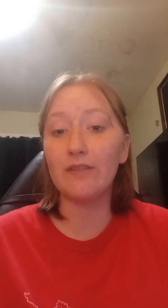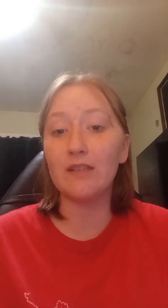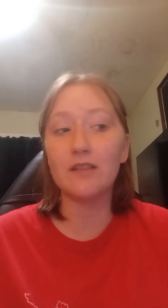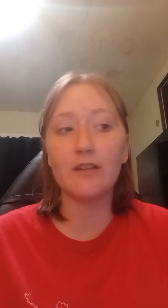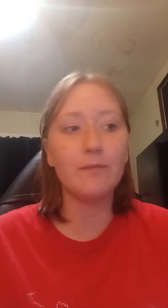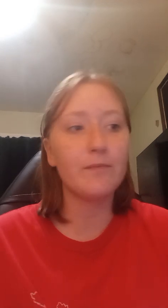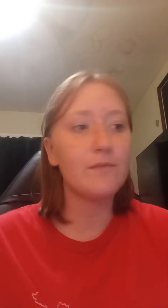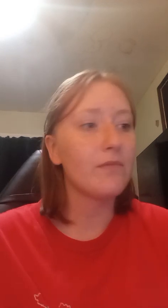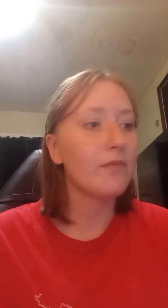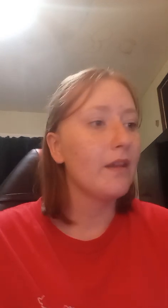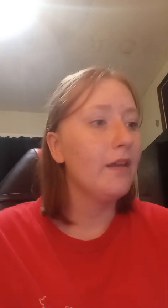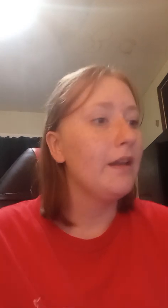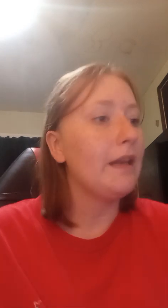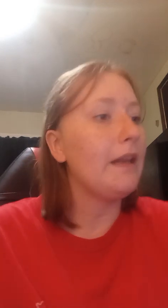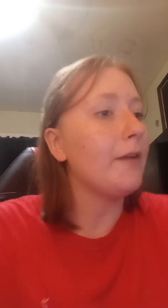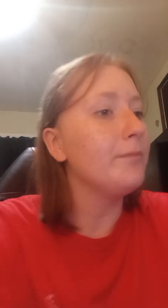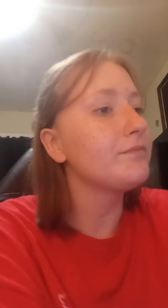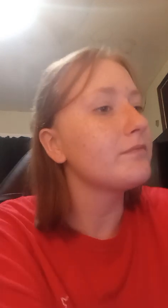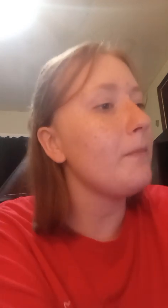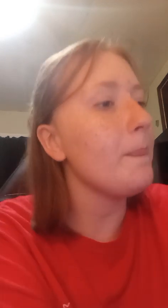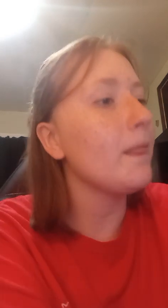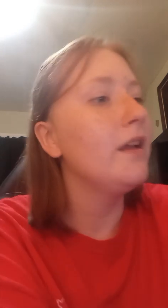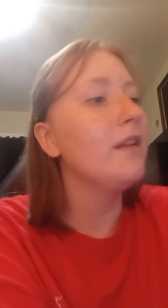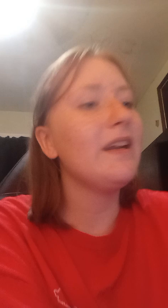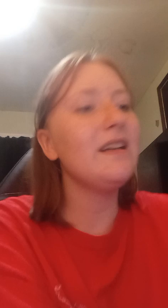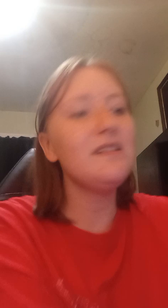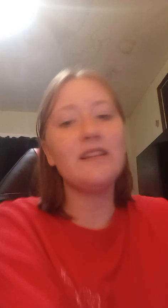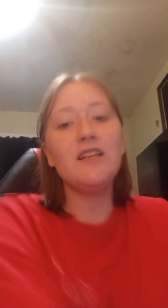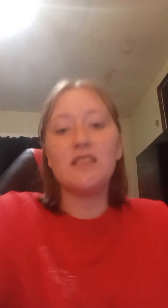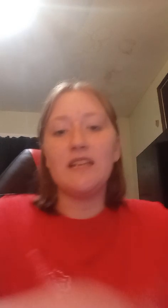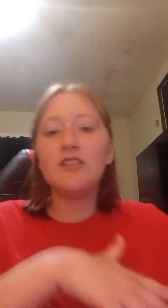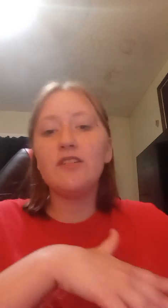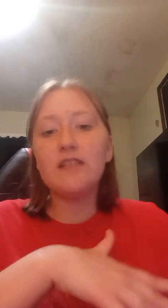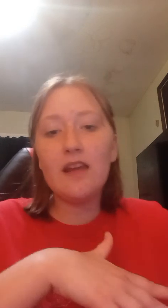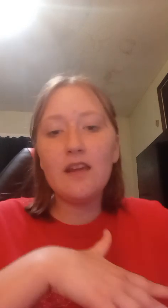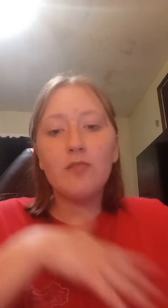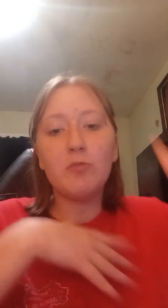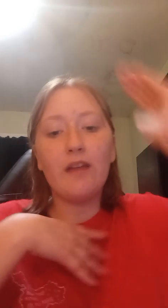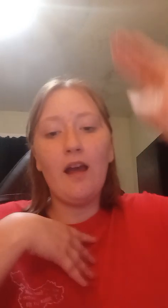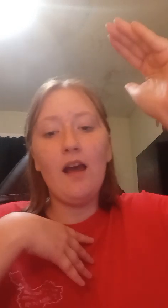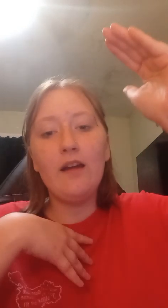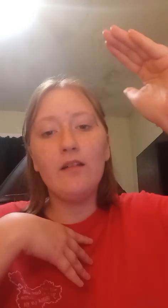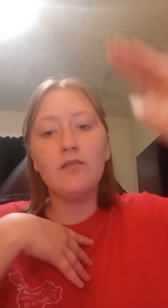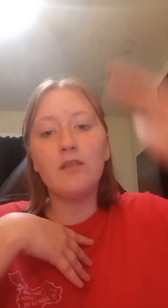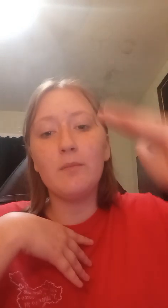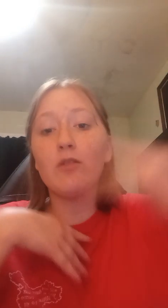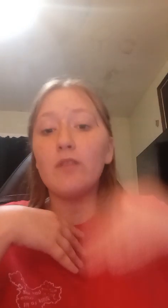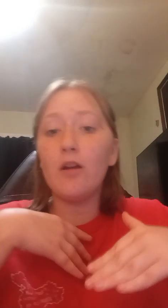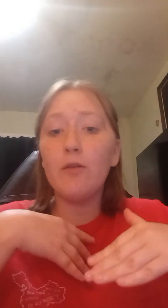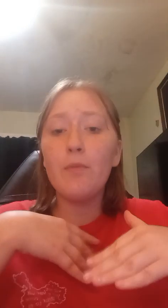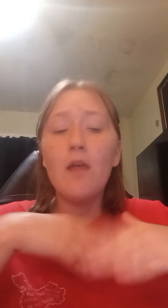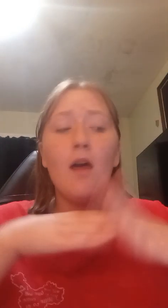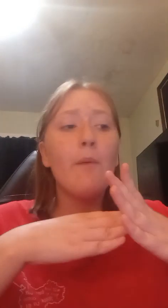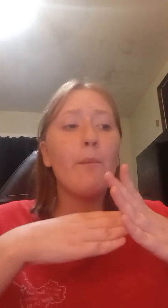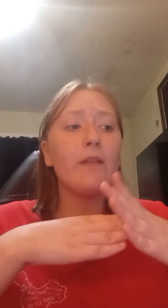theory. Now, like I said, there's a test you can take with the high, the middle, and the low. But there are also